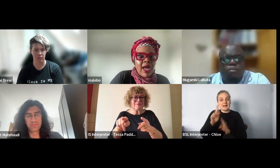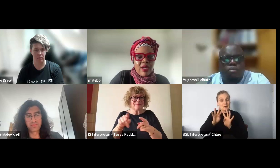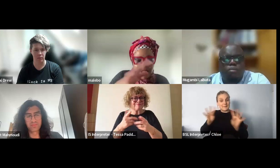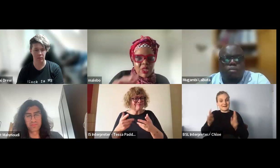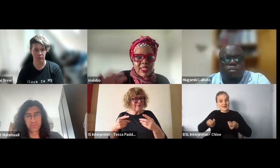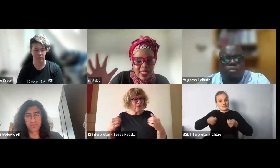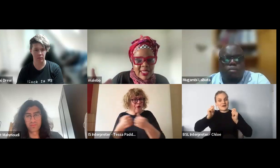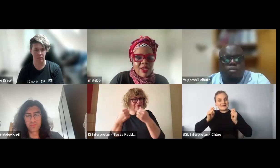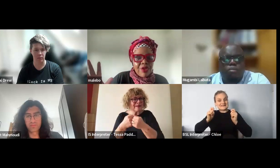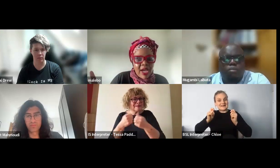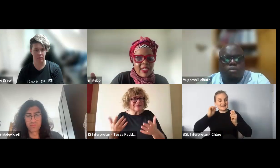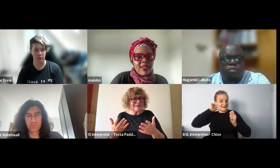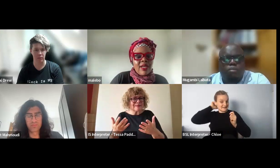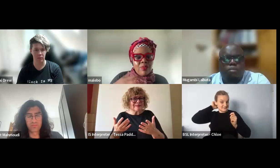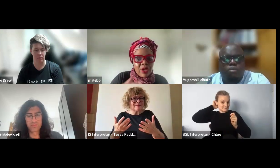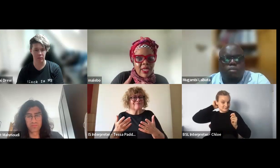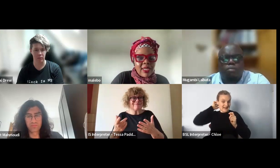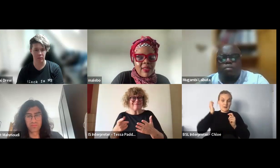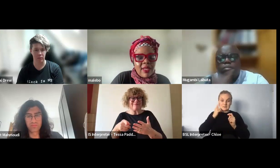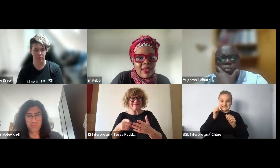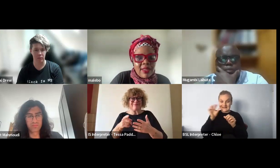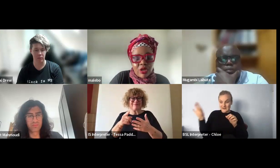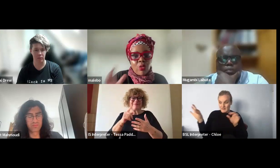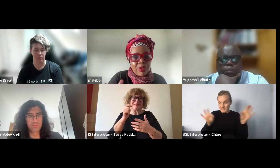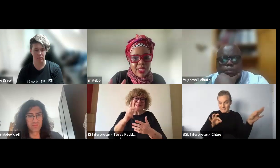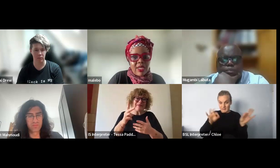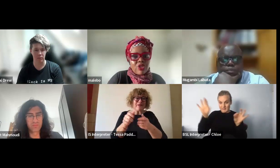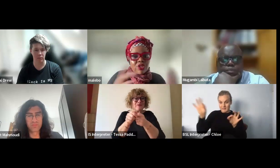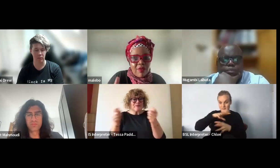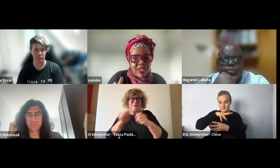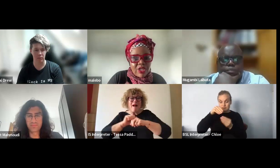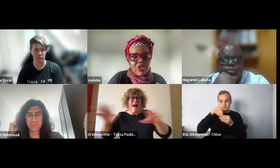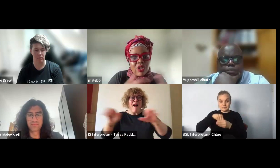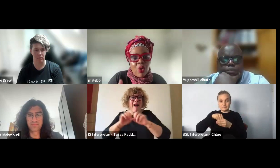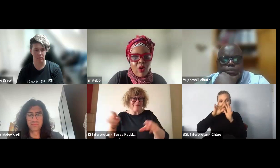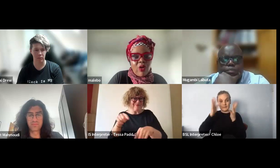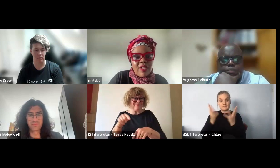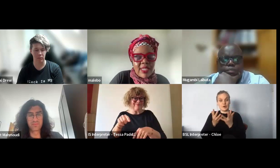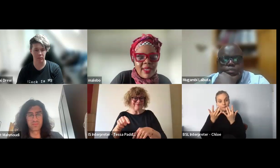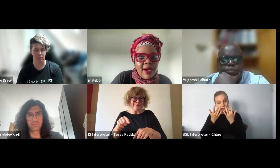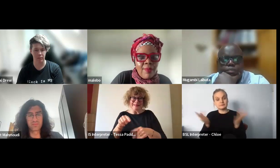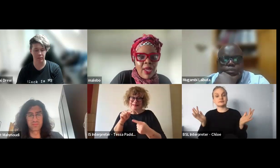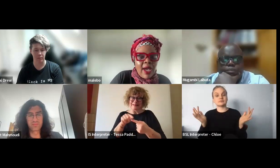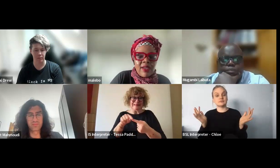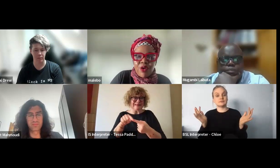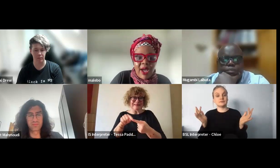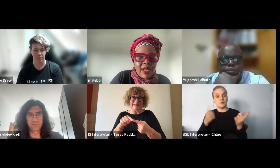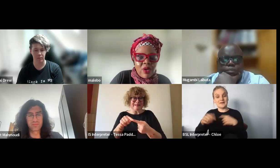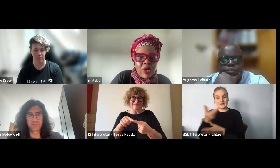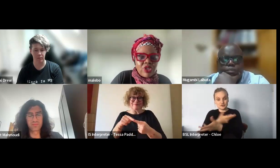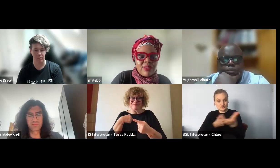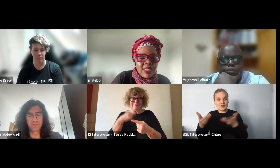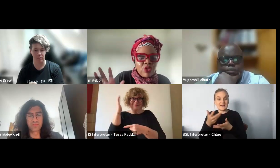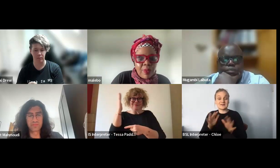now, and as we can see, there's a thread, and we bring it in this global stage, in this conversation where all of us are here. And if you